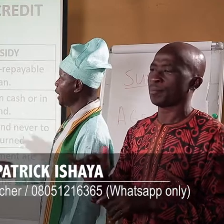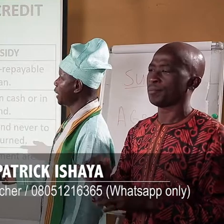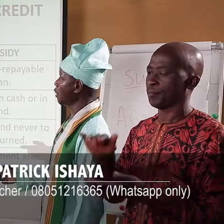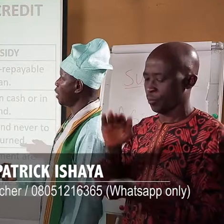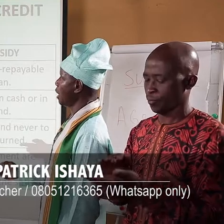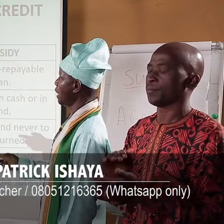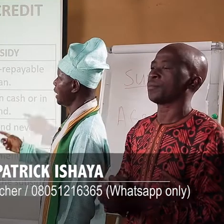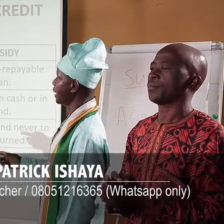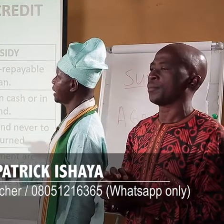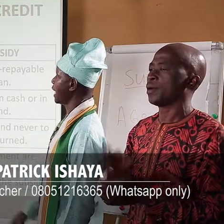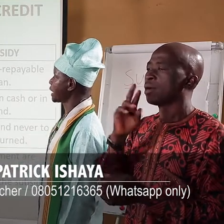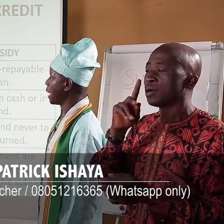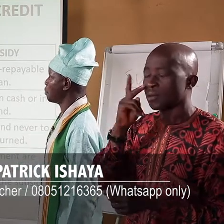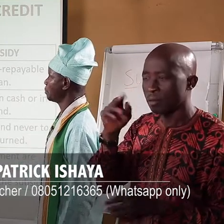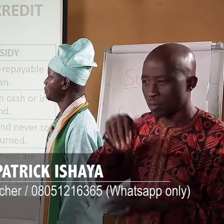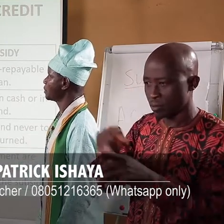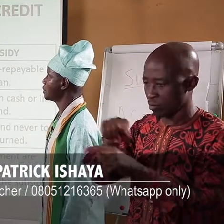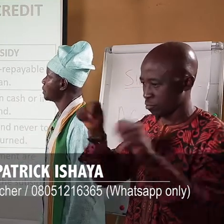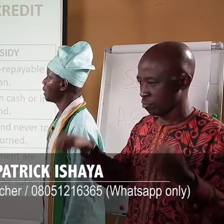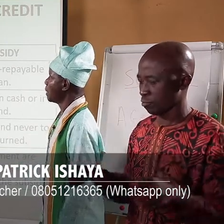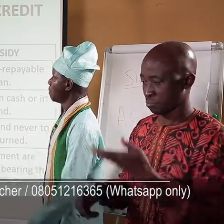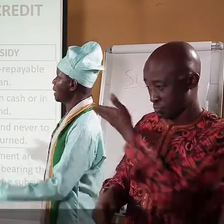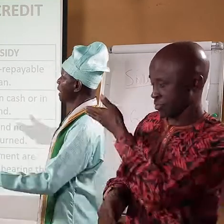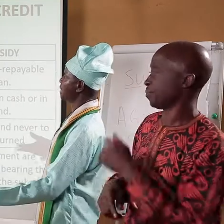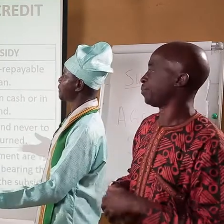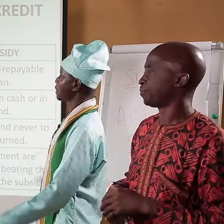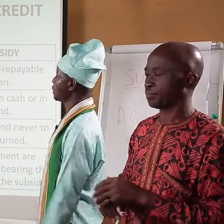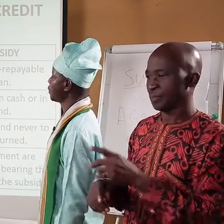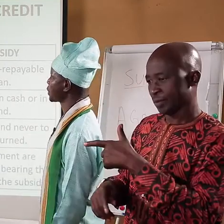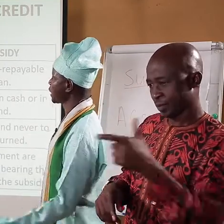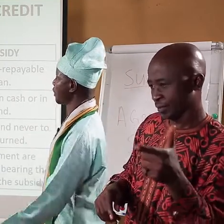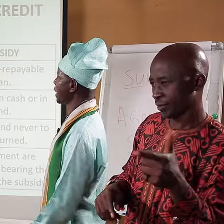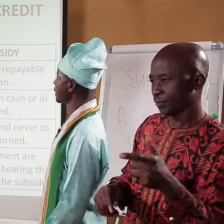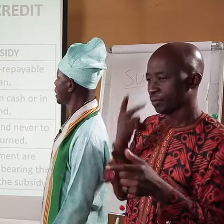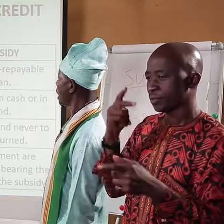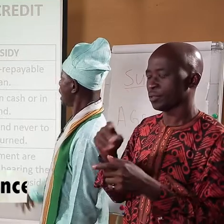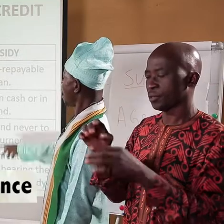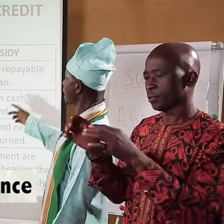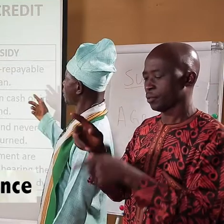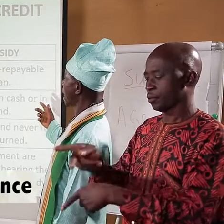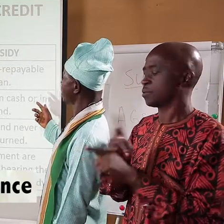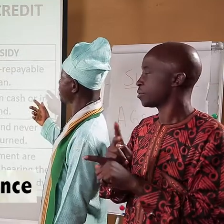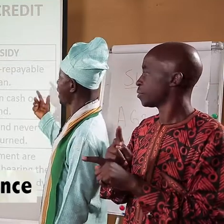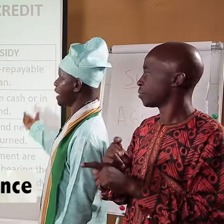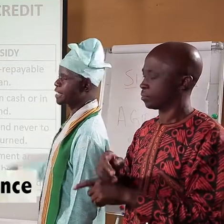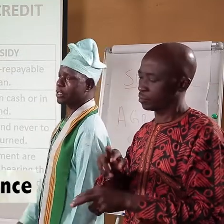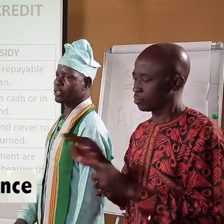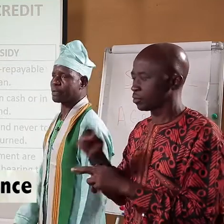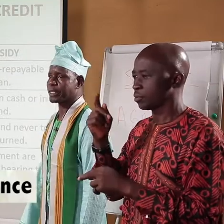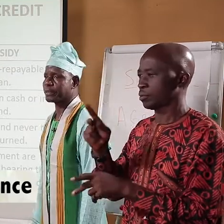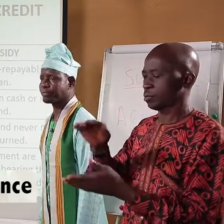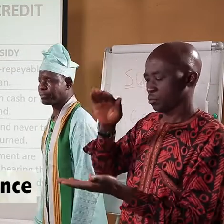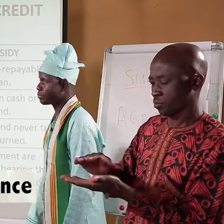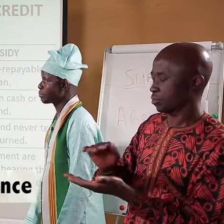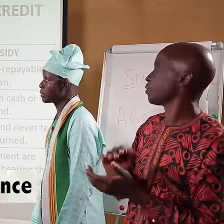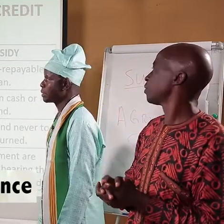are seen in a table. By your left, you see credit, and by your right is